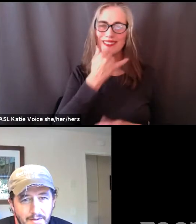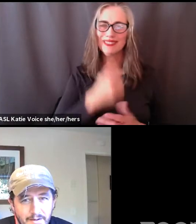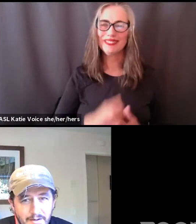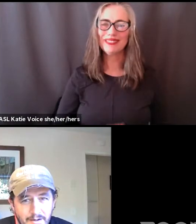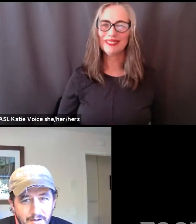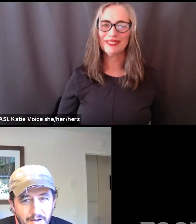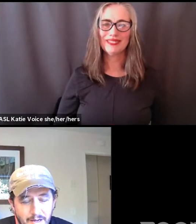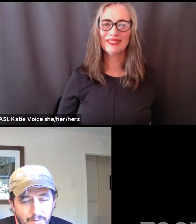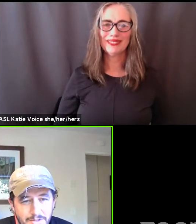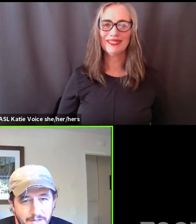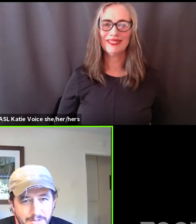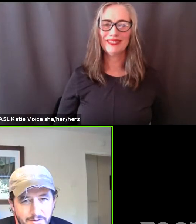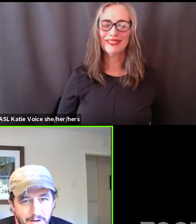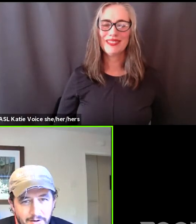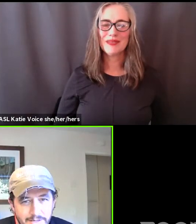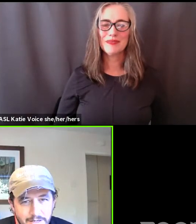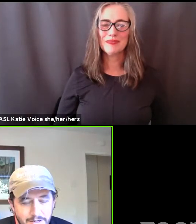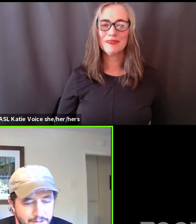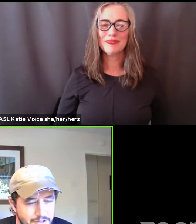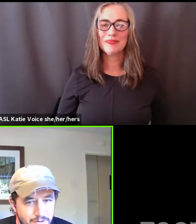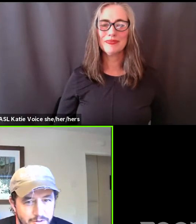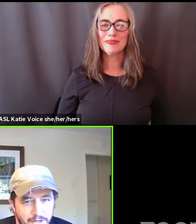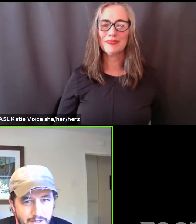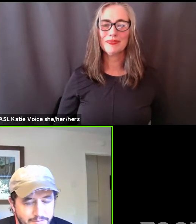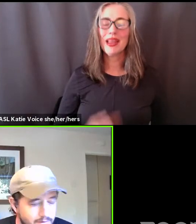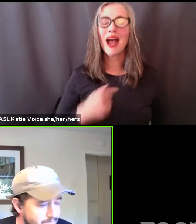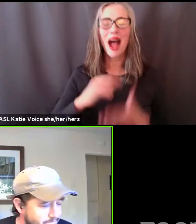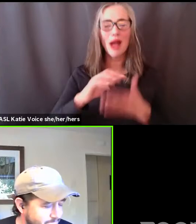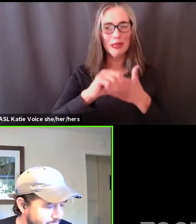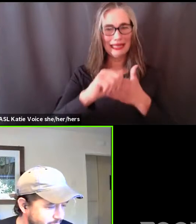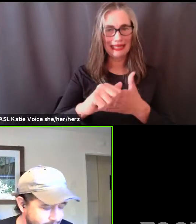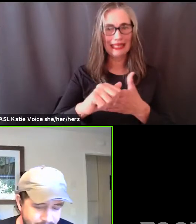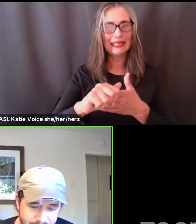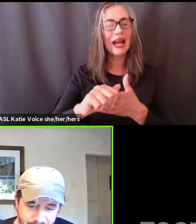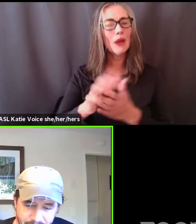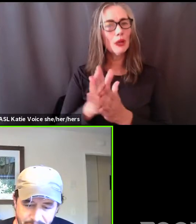There we go. I will take Mr. O'Leary's lead and just urge you yes vote.